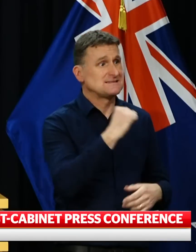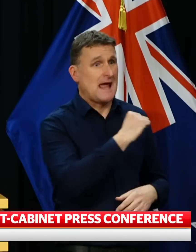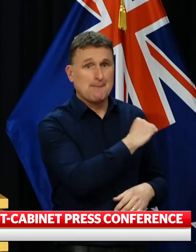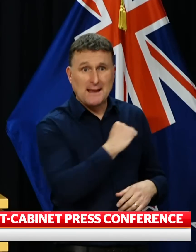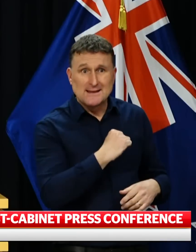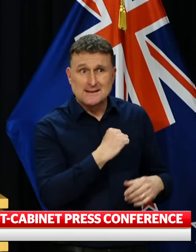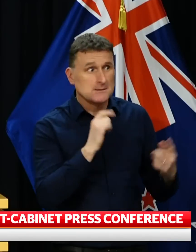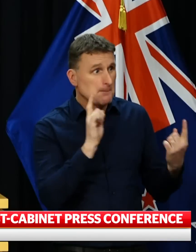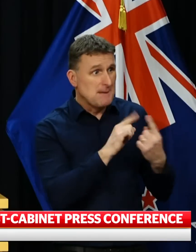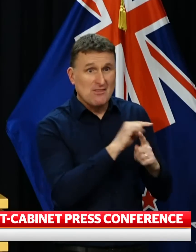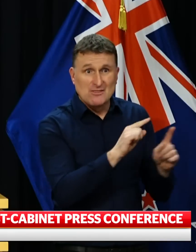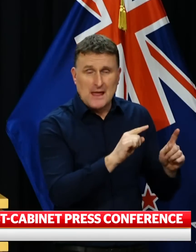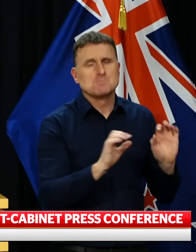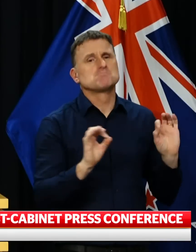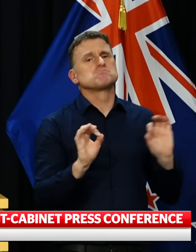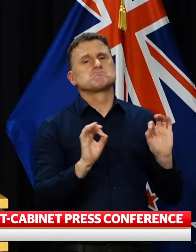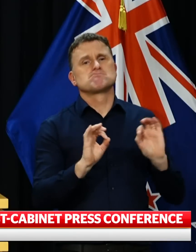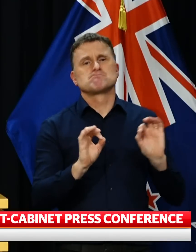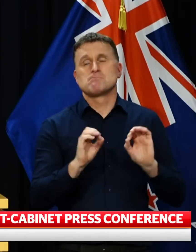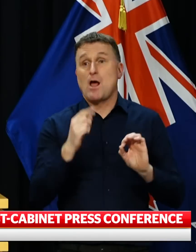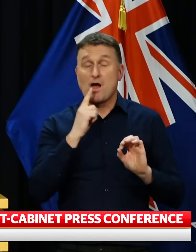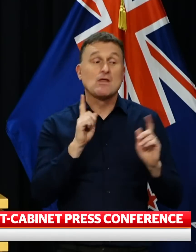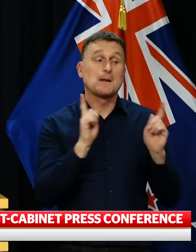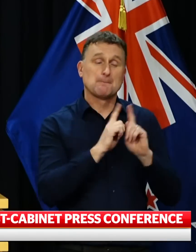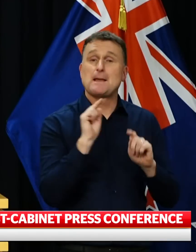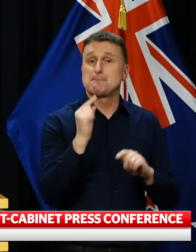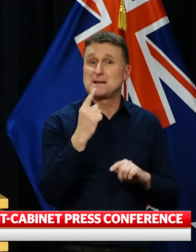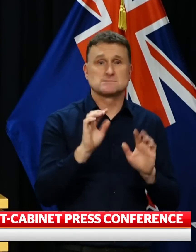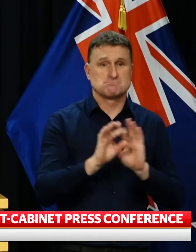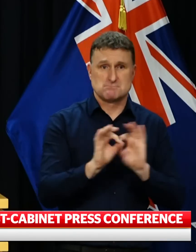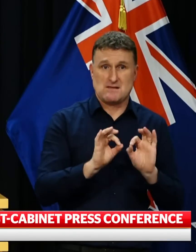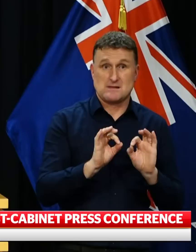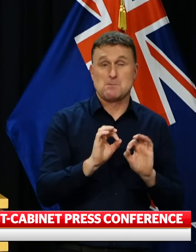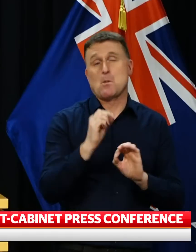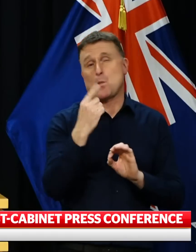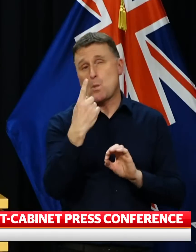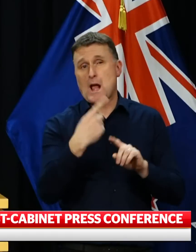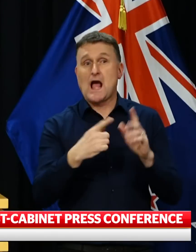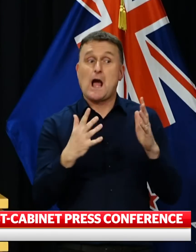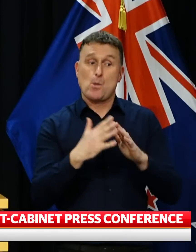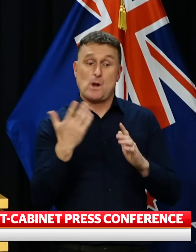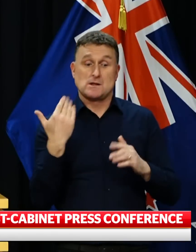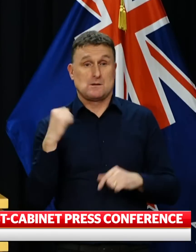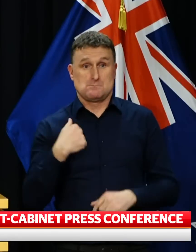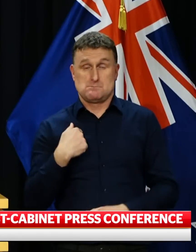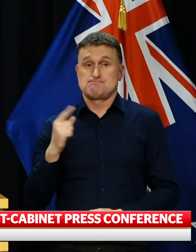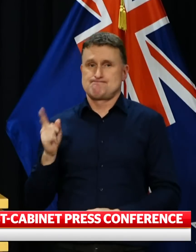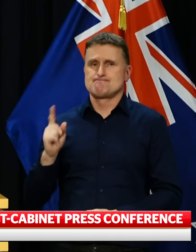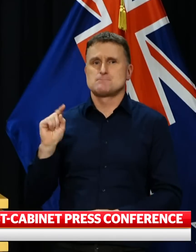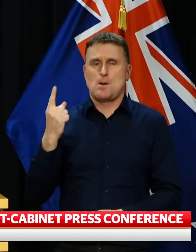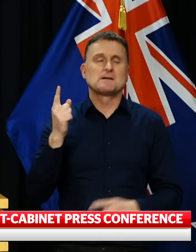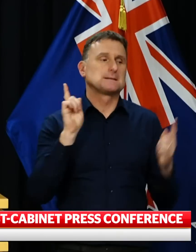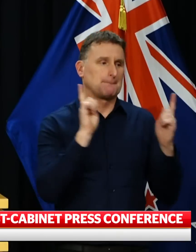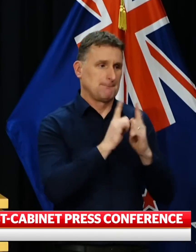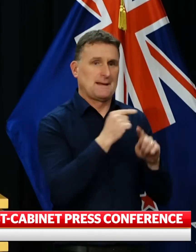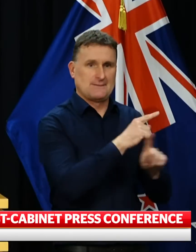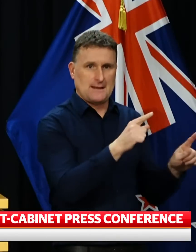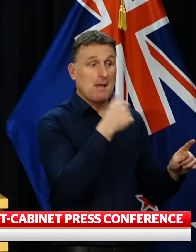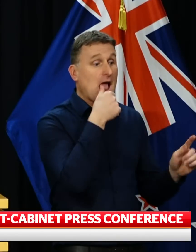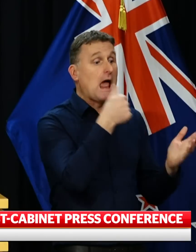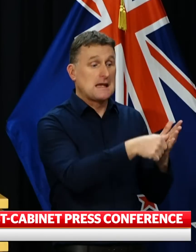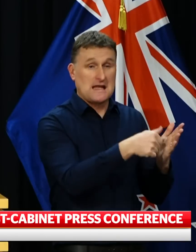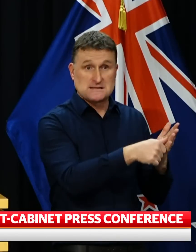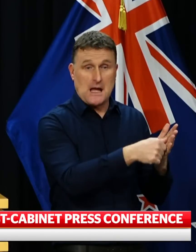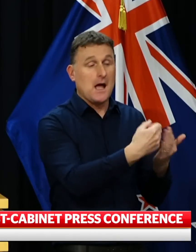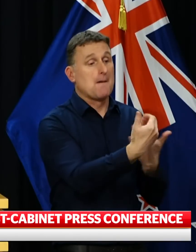I don't think they've met with ministers previously. I met with them, as I said, about a week and a half ago. That was relatively quickly after they sent a letter to my office